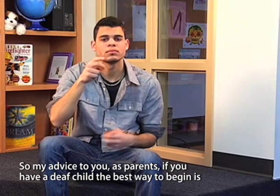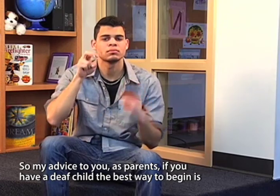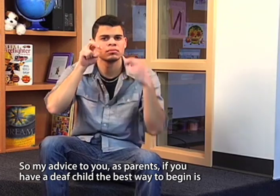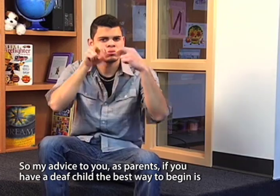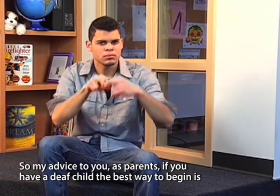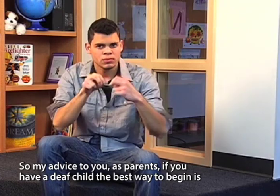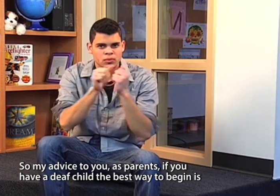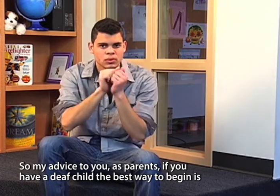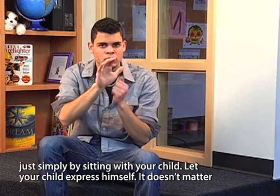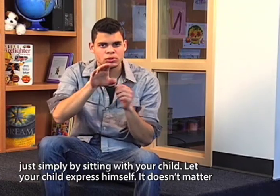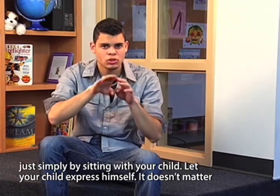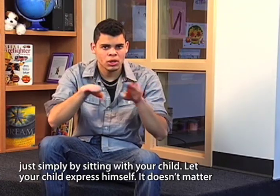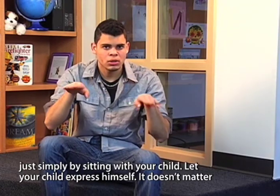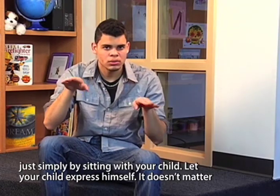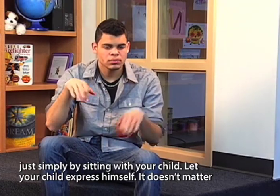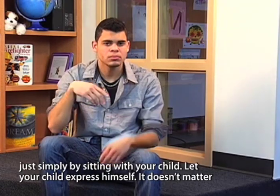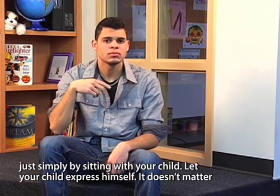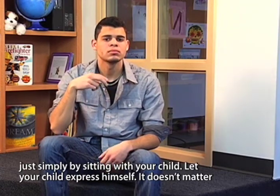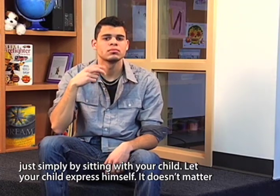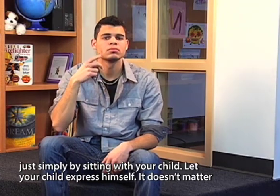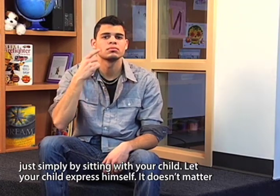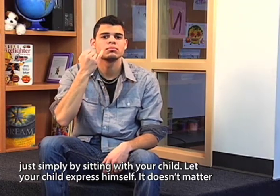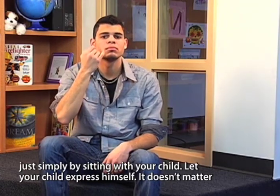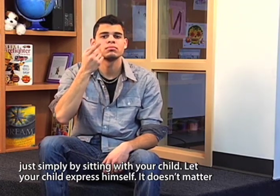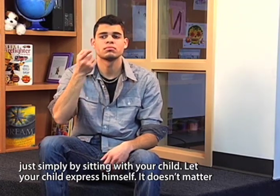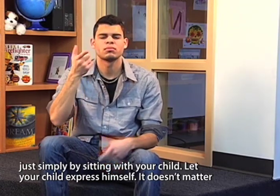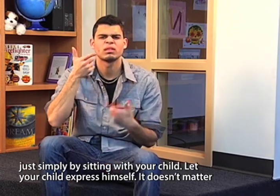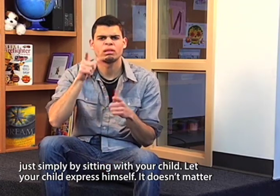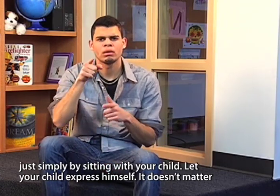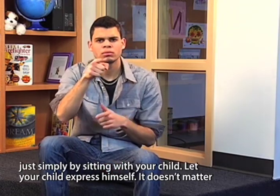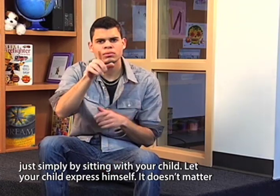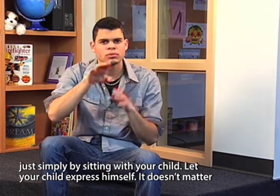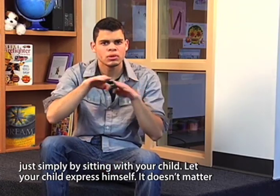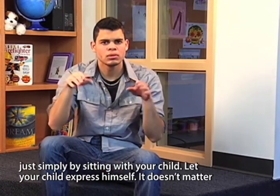the best way to begin is just simply by sitting with your child.